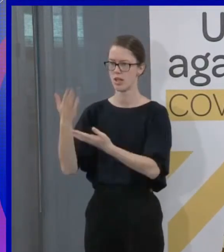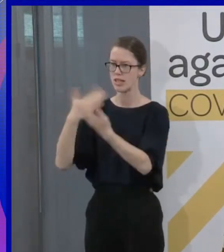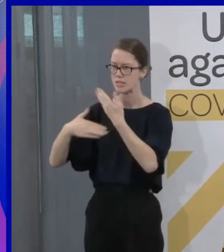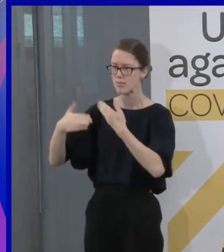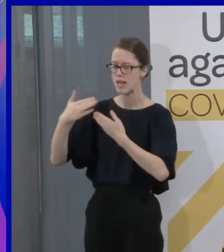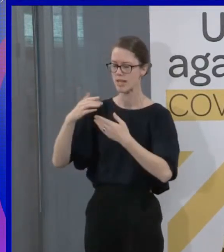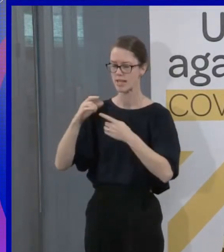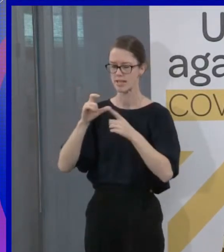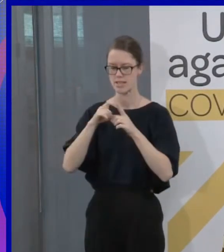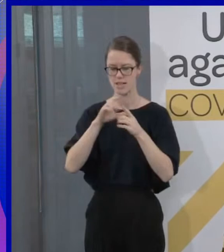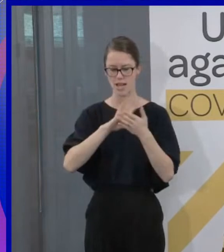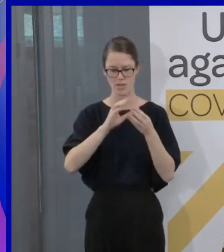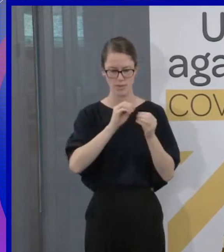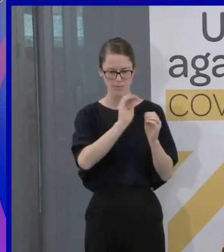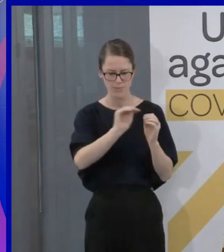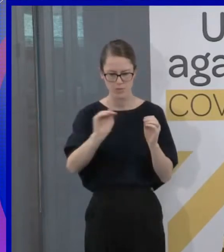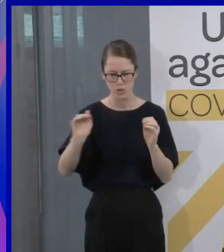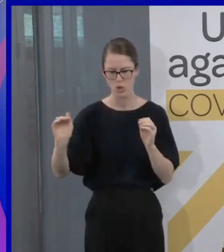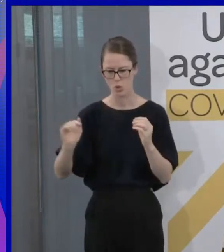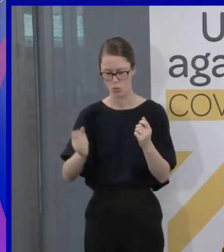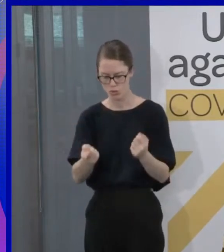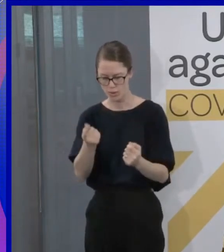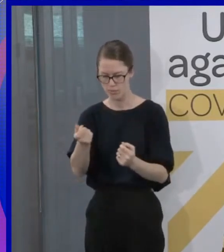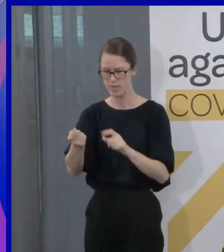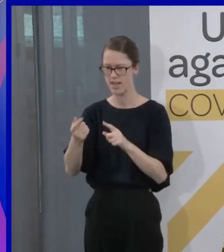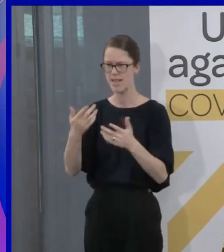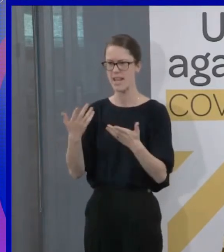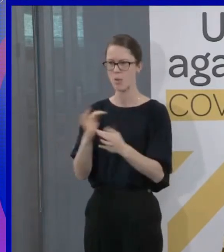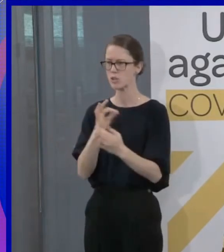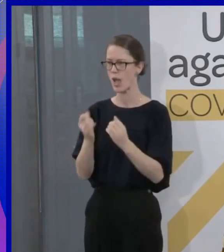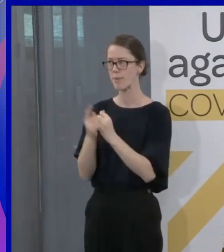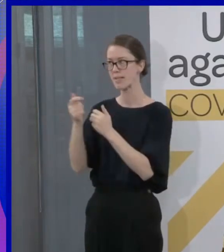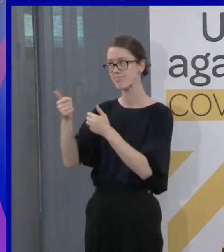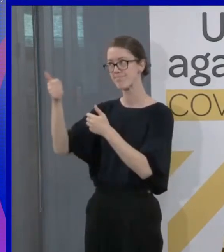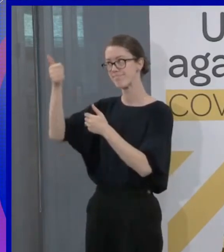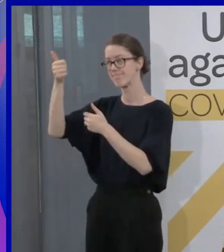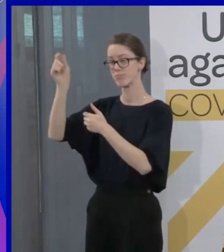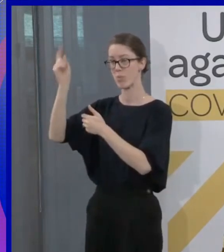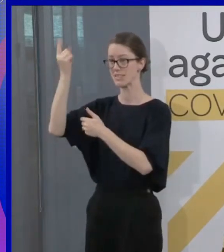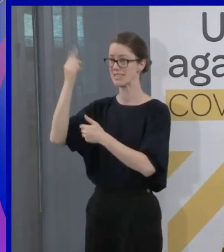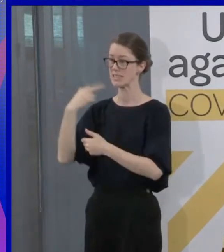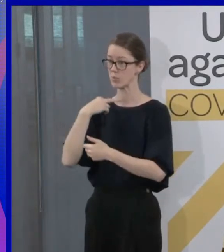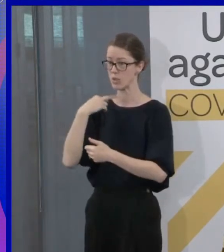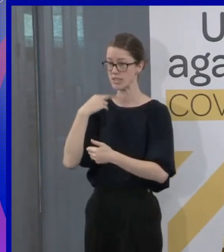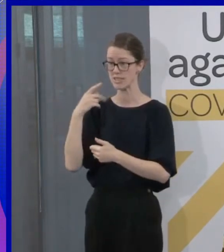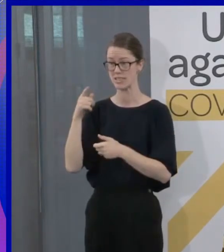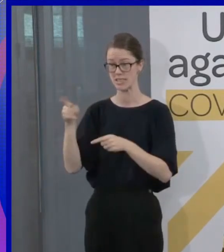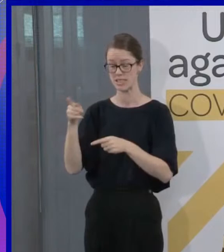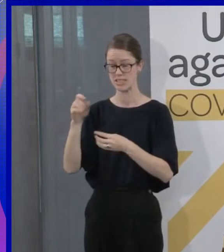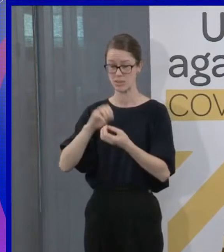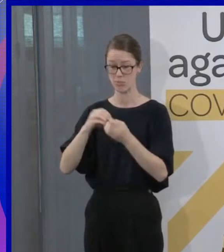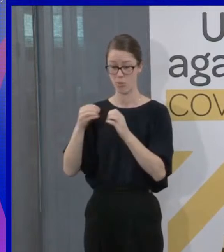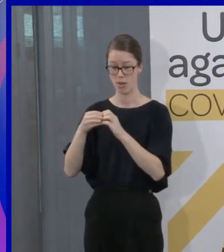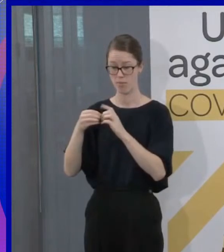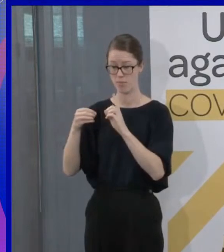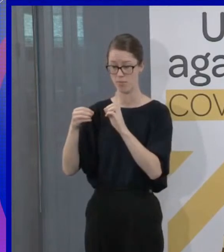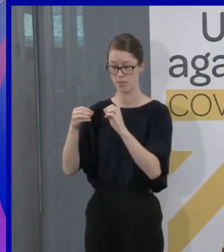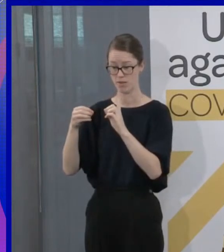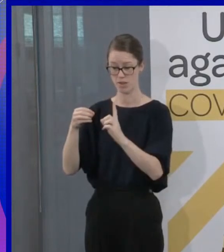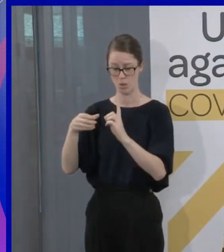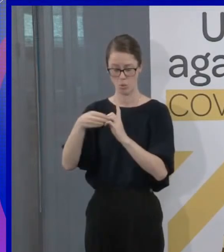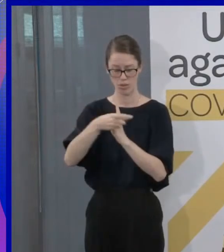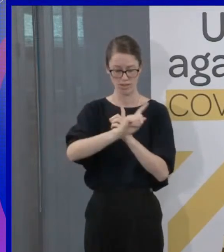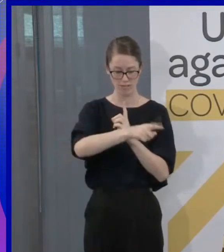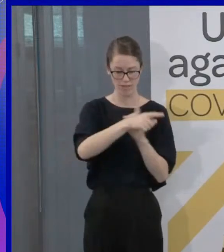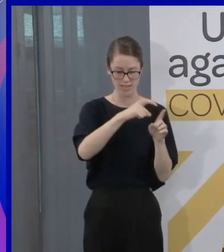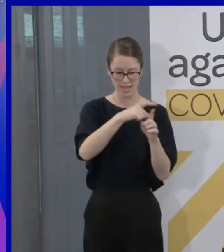wanted, etc. The fact that it wasn't quite happening and there's now disappointment at the top. I mean, is the tension really between yourself and the operational arms,